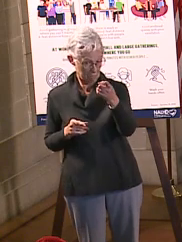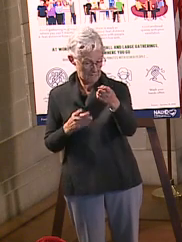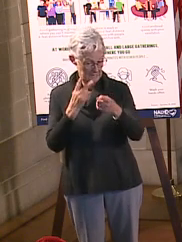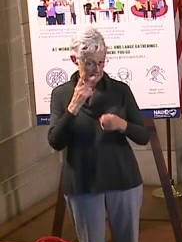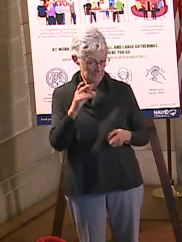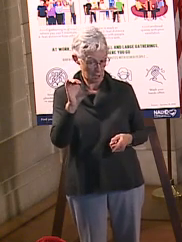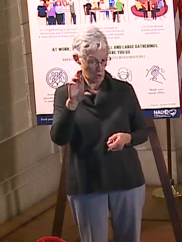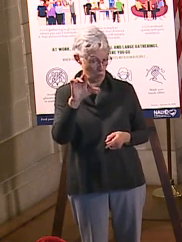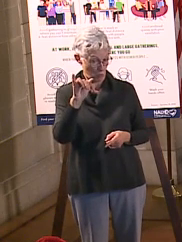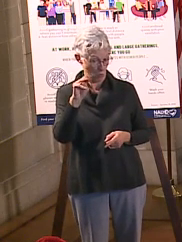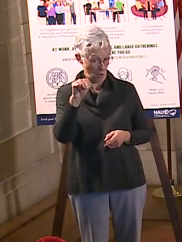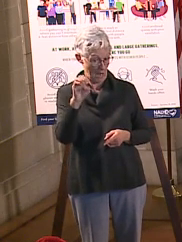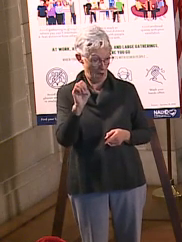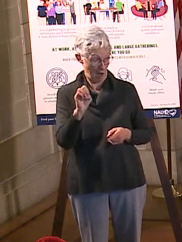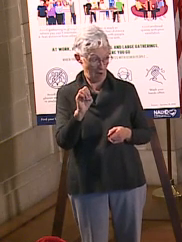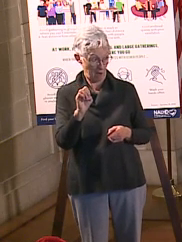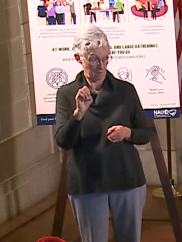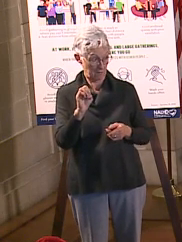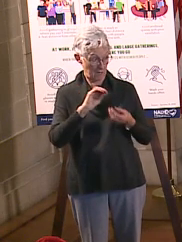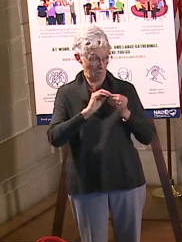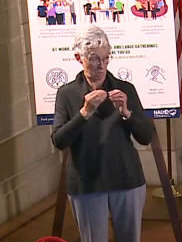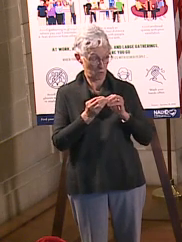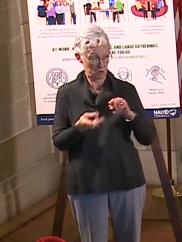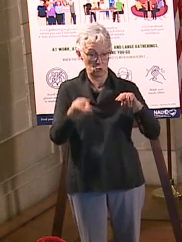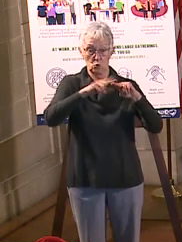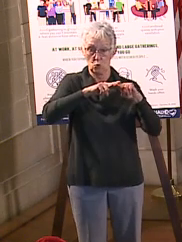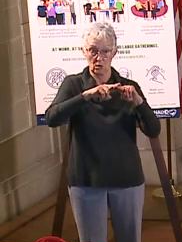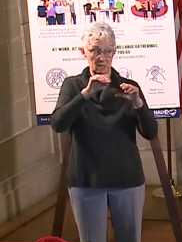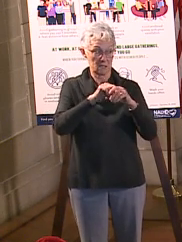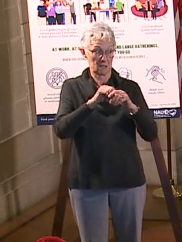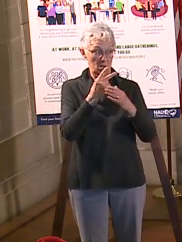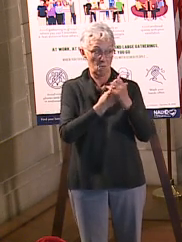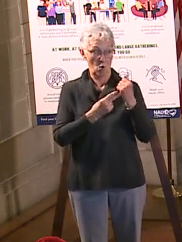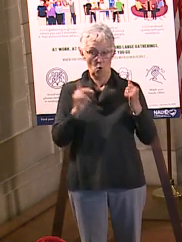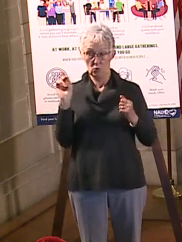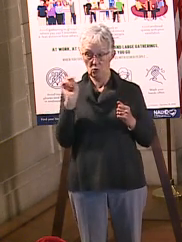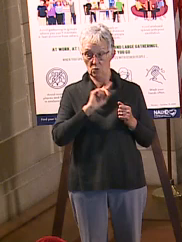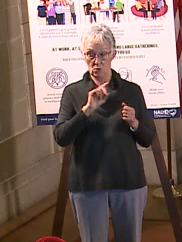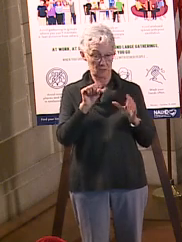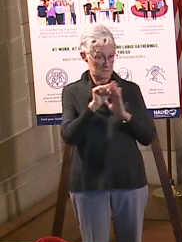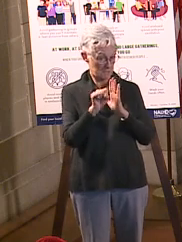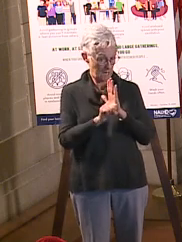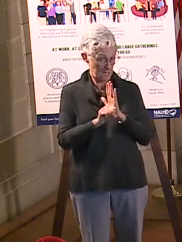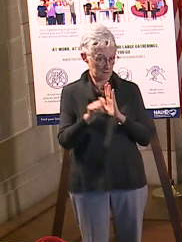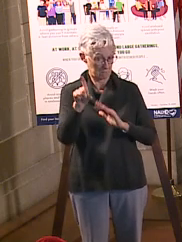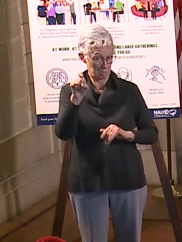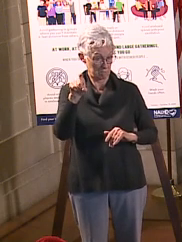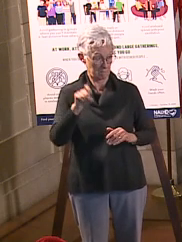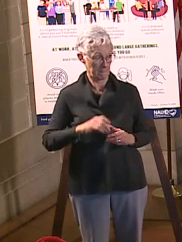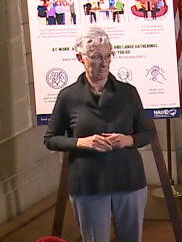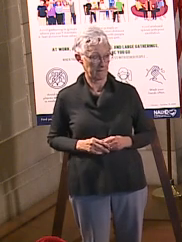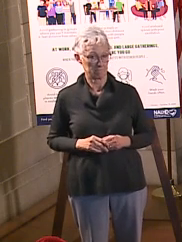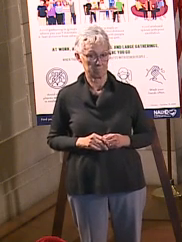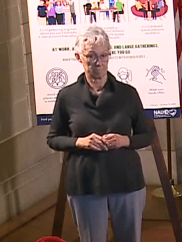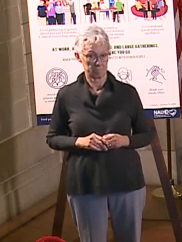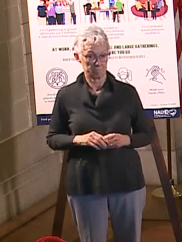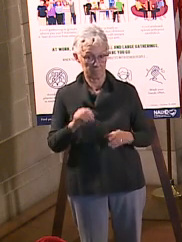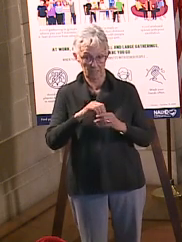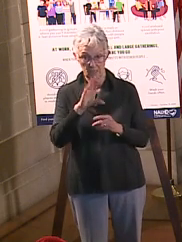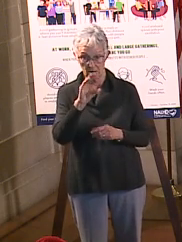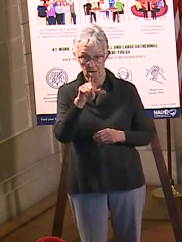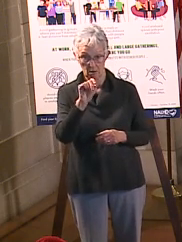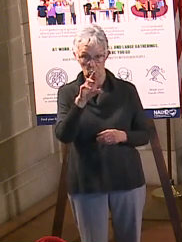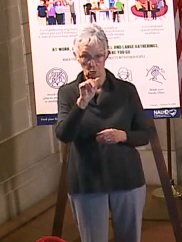those states? So with regard to, Andrew's asking if we've seen crime rates go up in either Colorado or